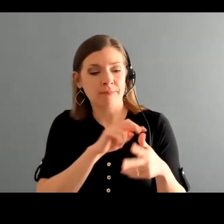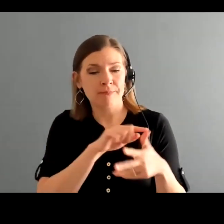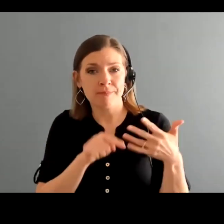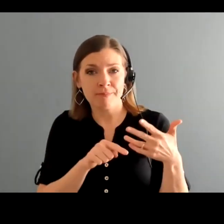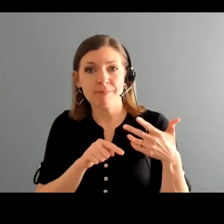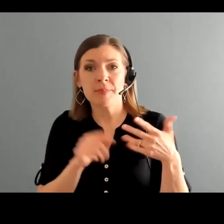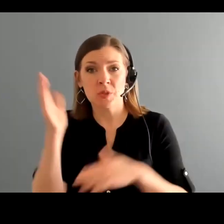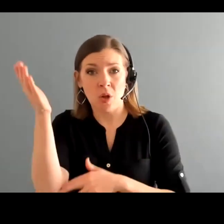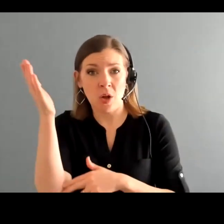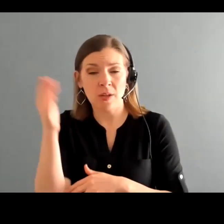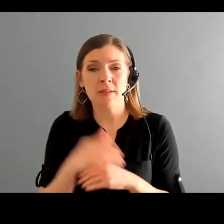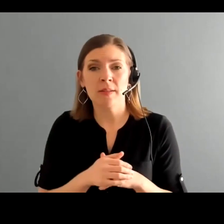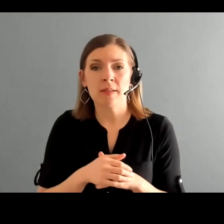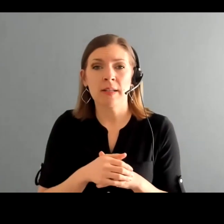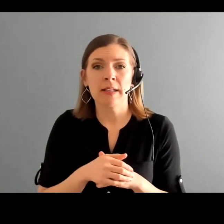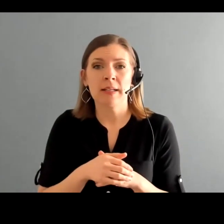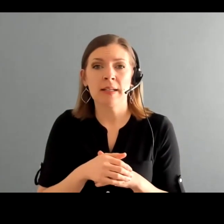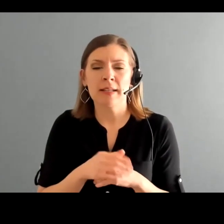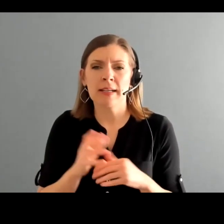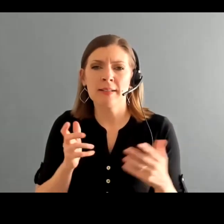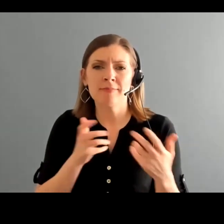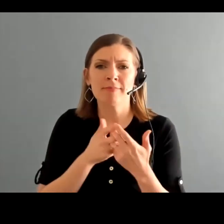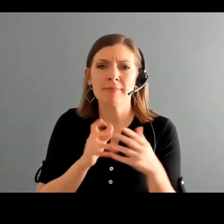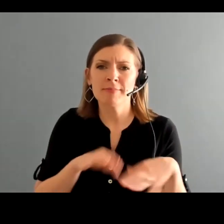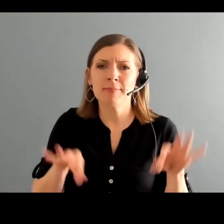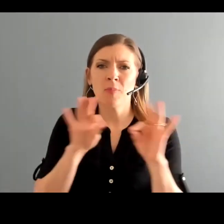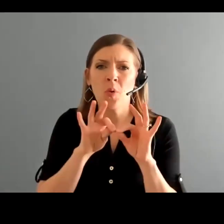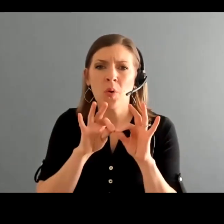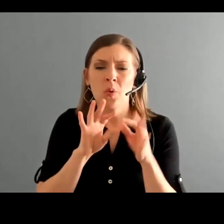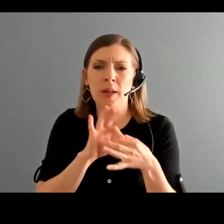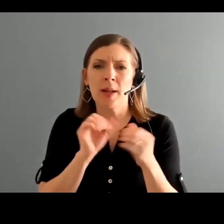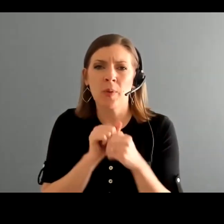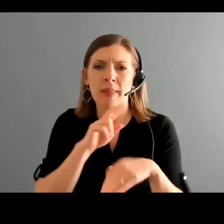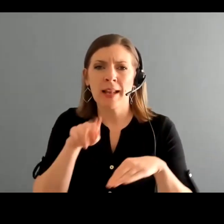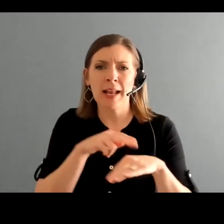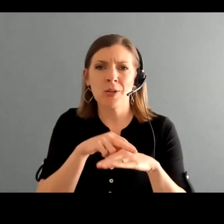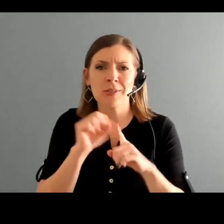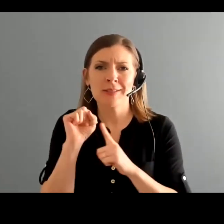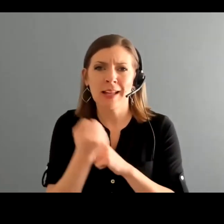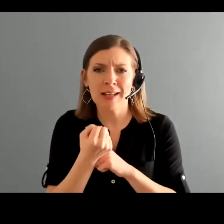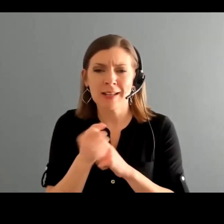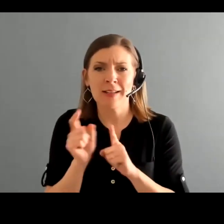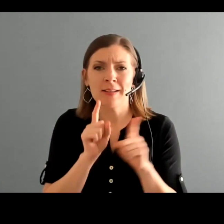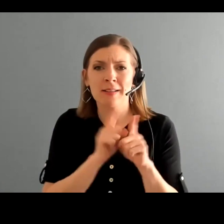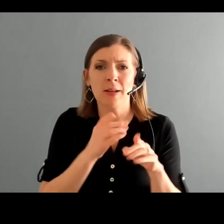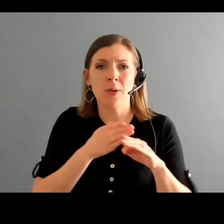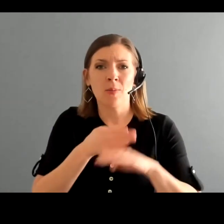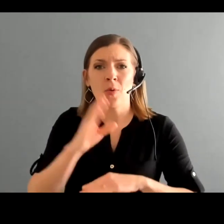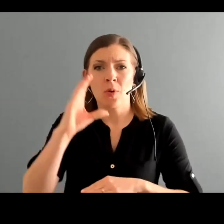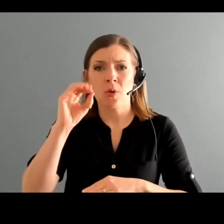talks all enact a critical relationship to the nation state as well as to the post-colonial cultures of their